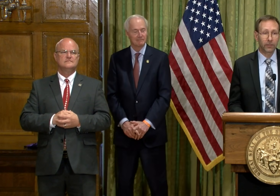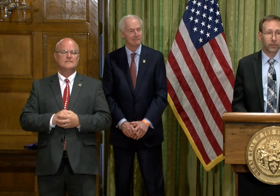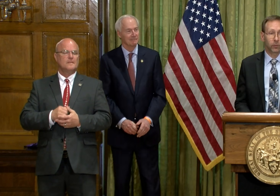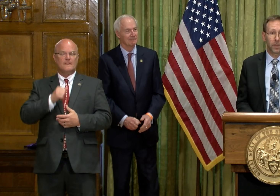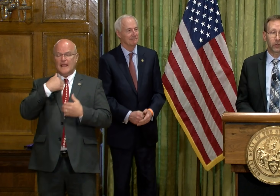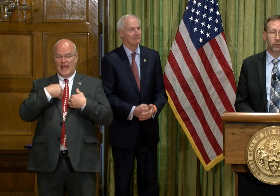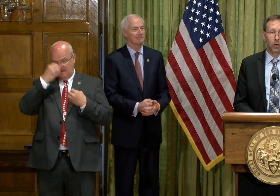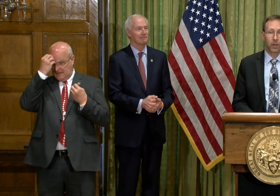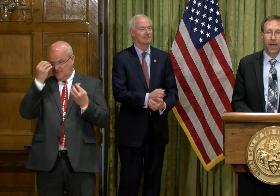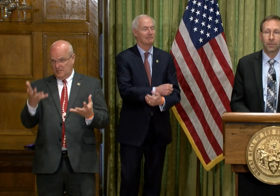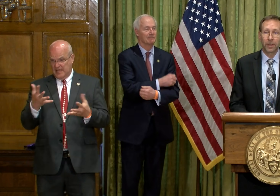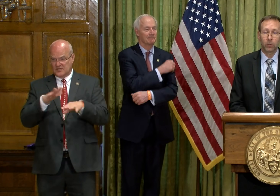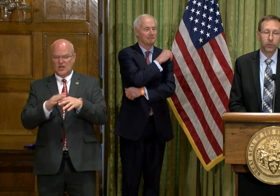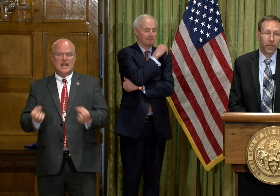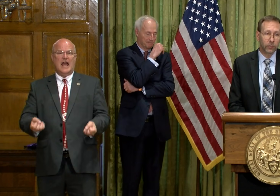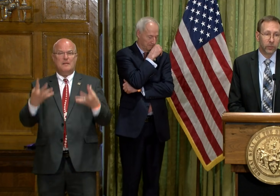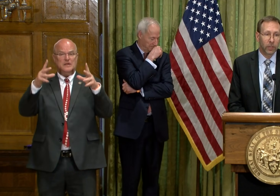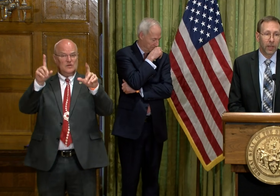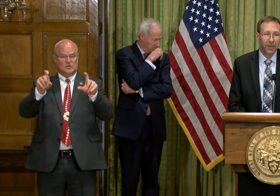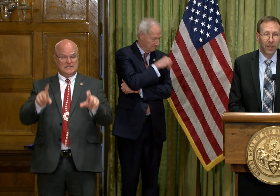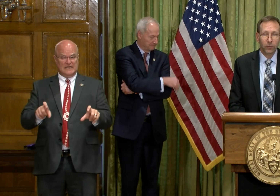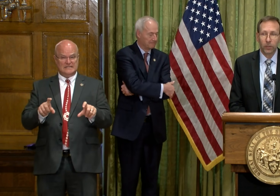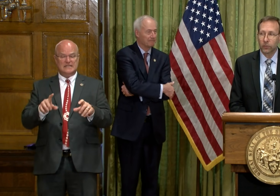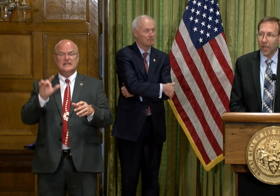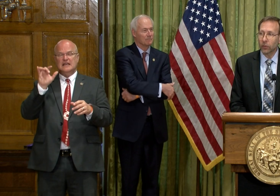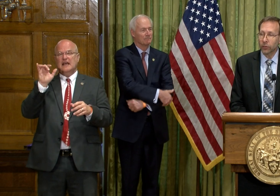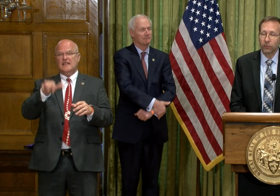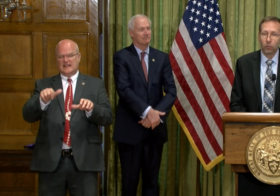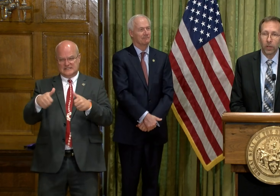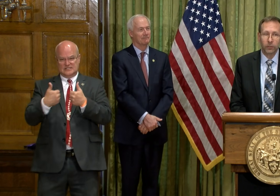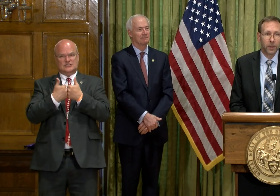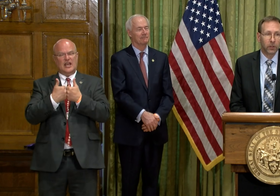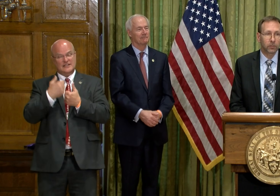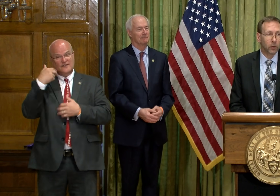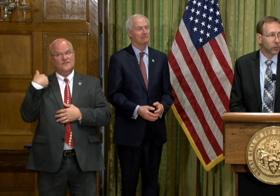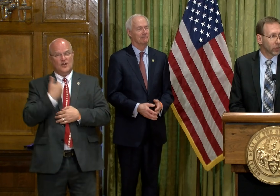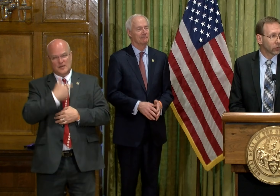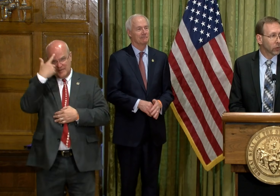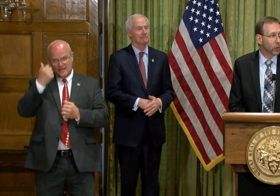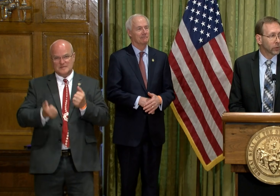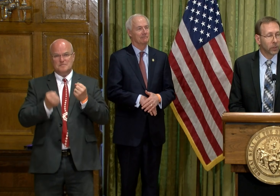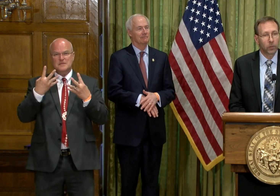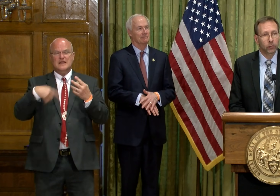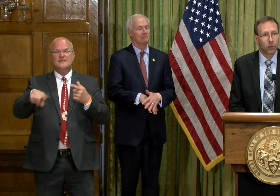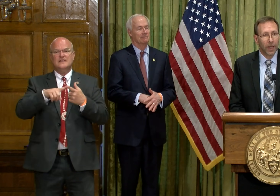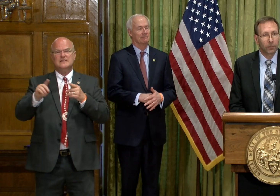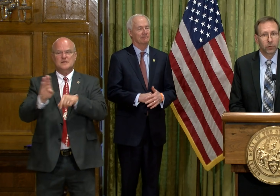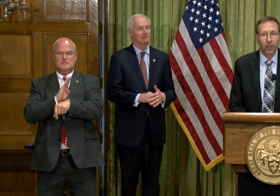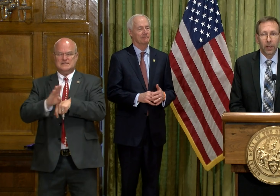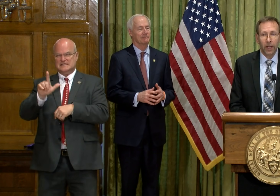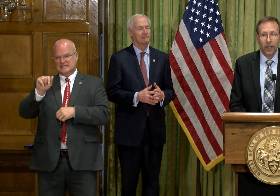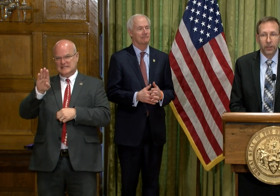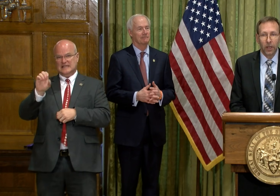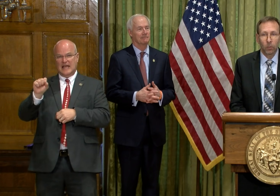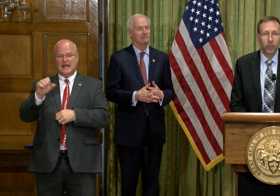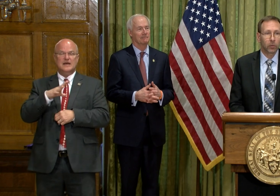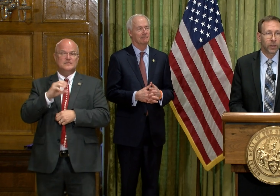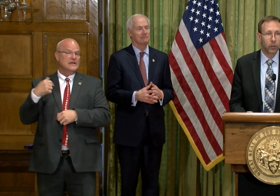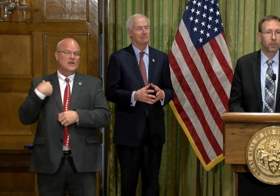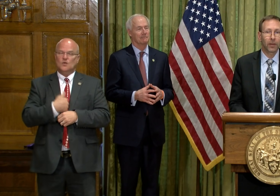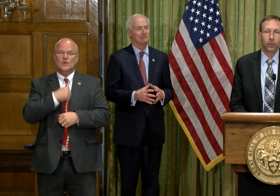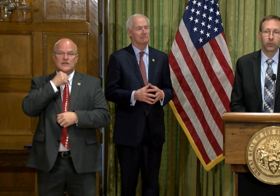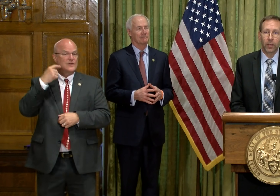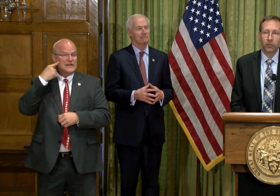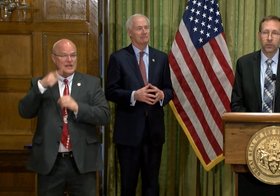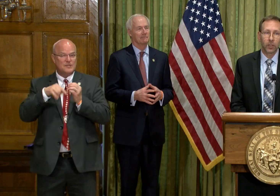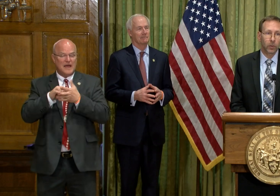I don't have information on how many were tested. That's challenging for us because most of these are going to commercial labs, and we don't